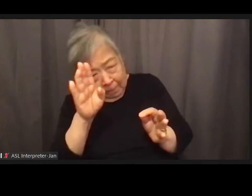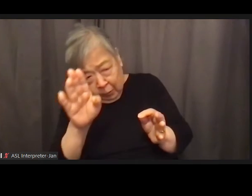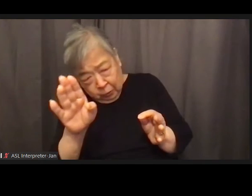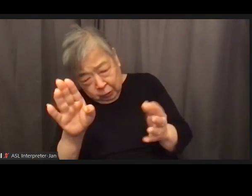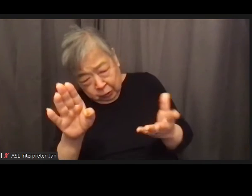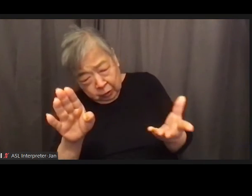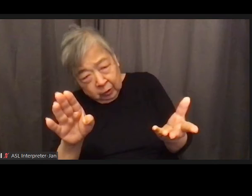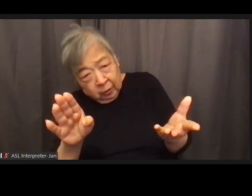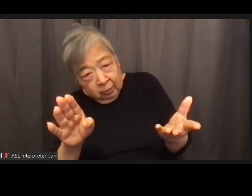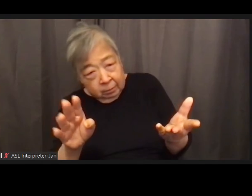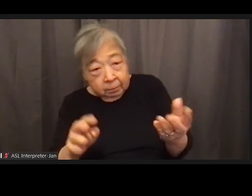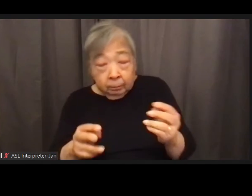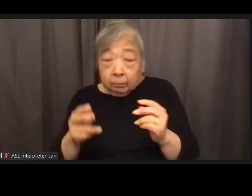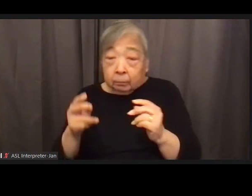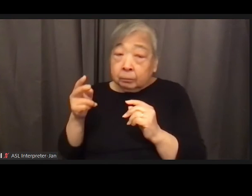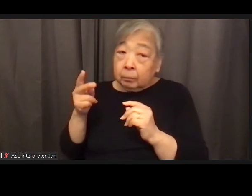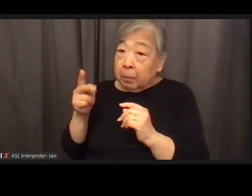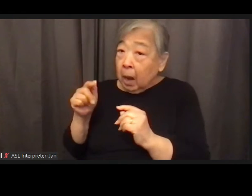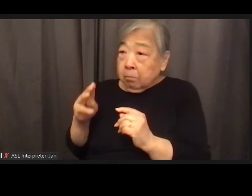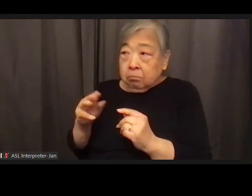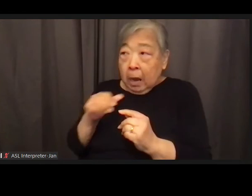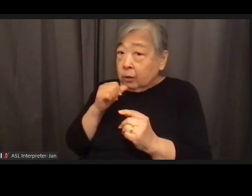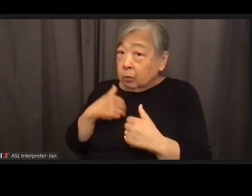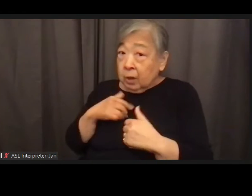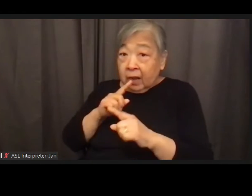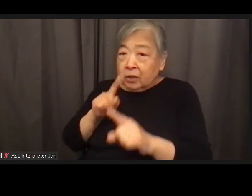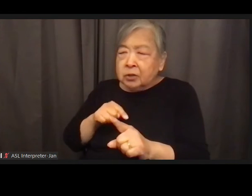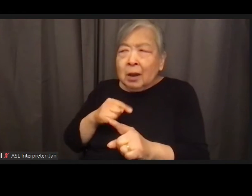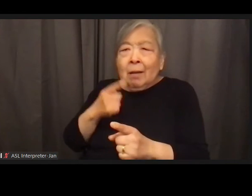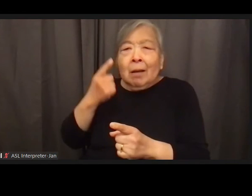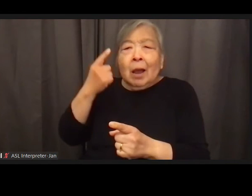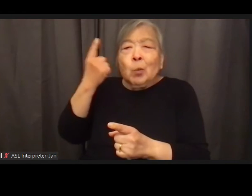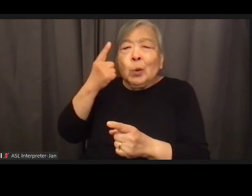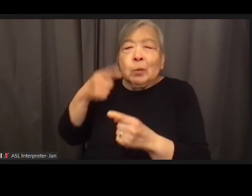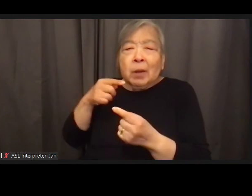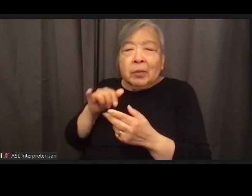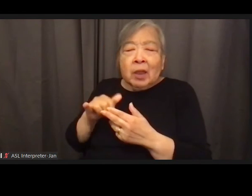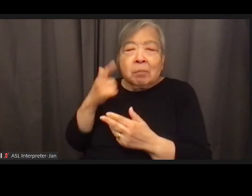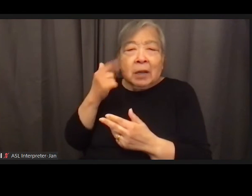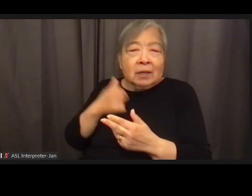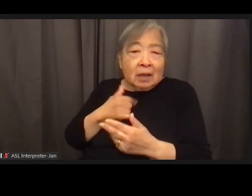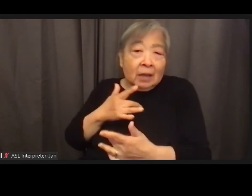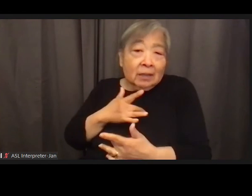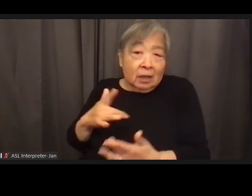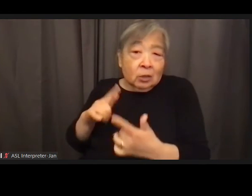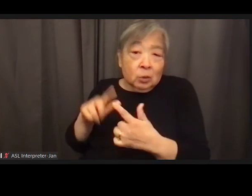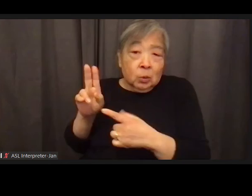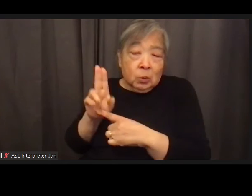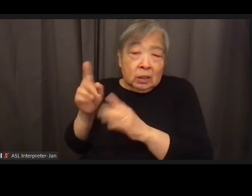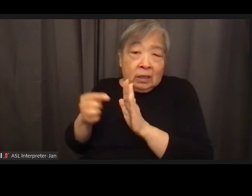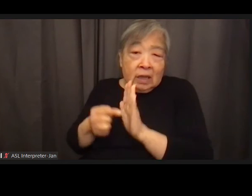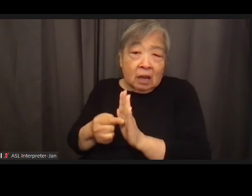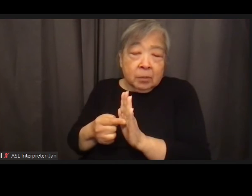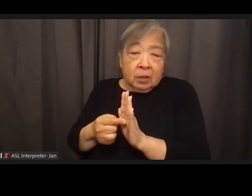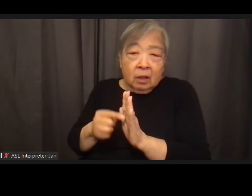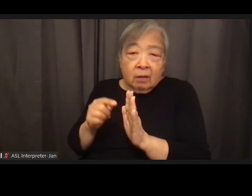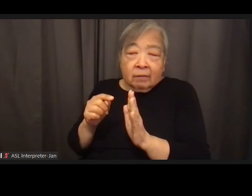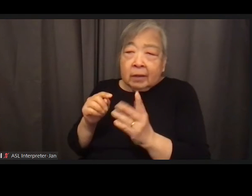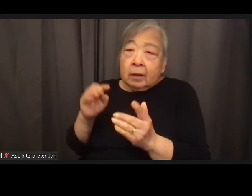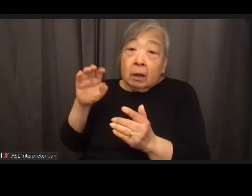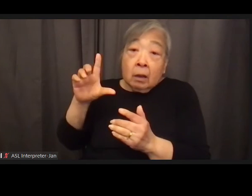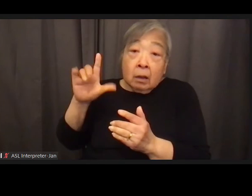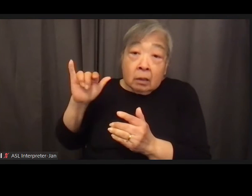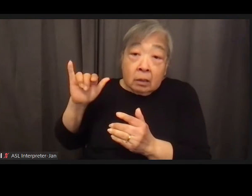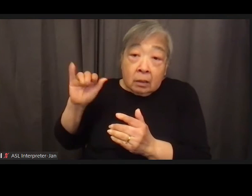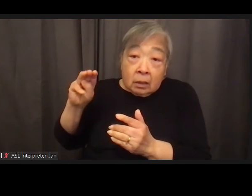I don't have an answer. I mean, I wonder about that, because I tend to use the example of, for instance, because climate change is